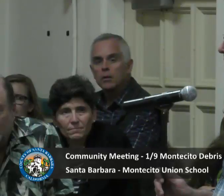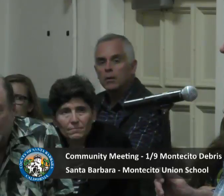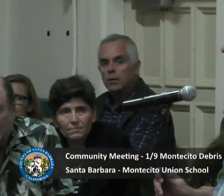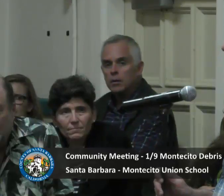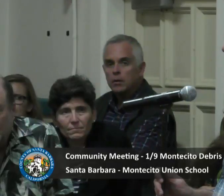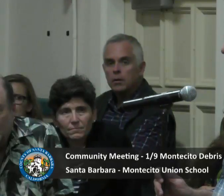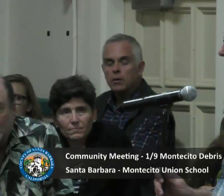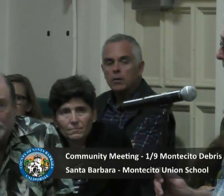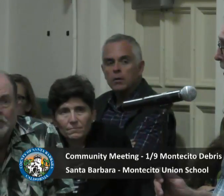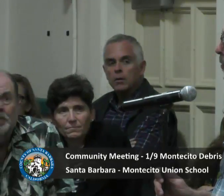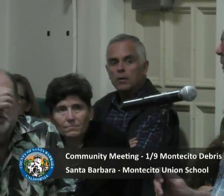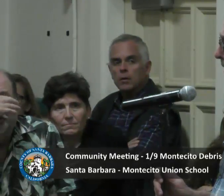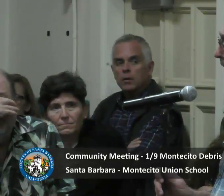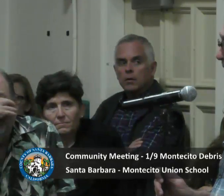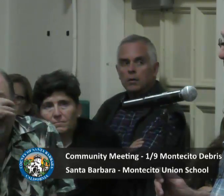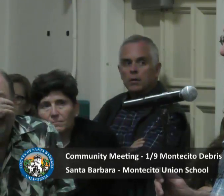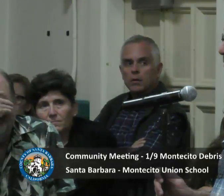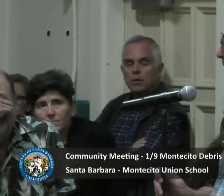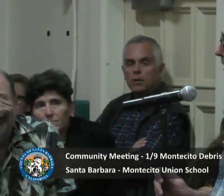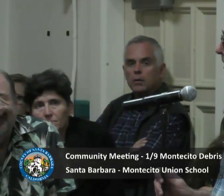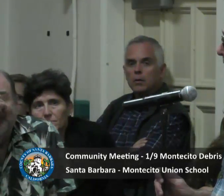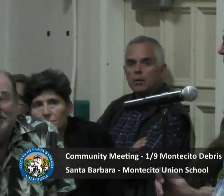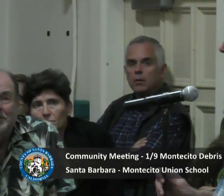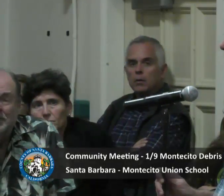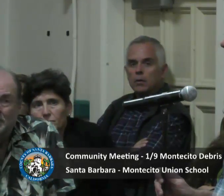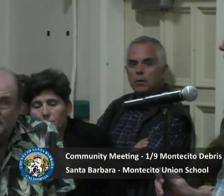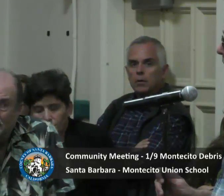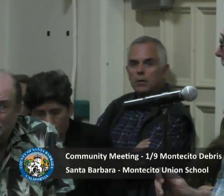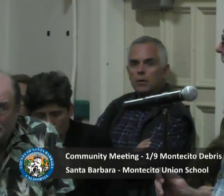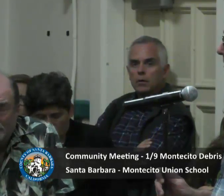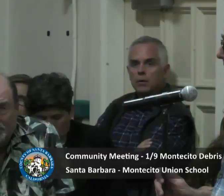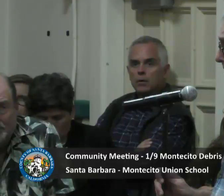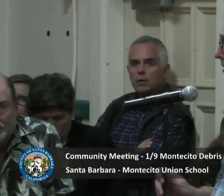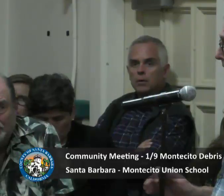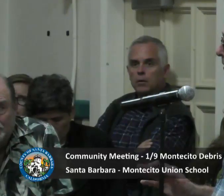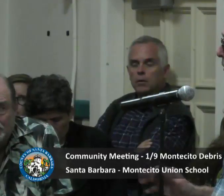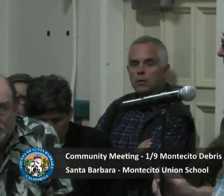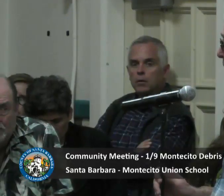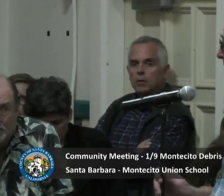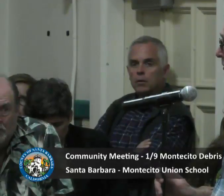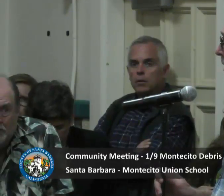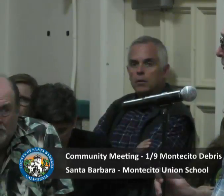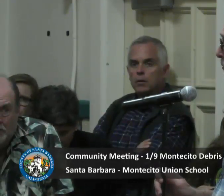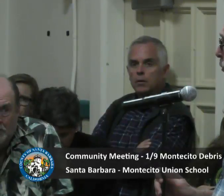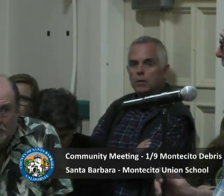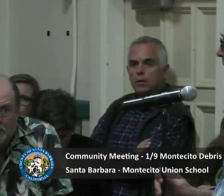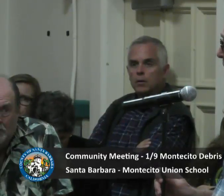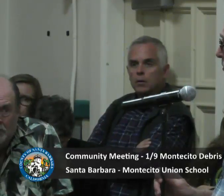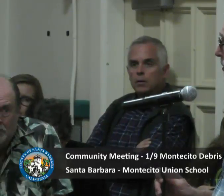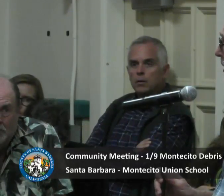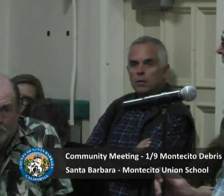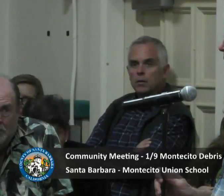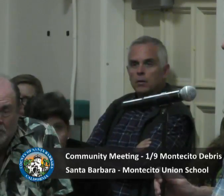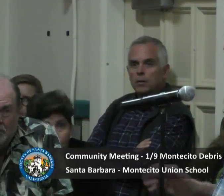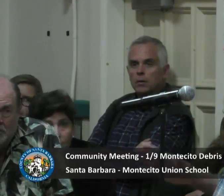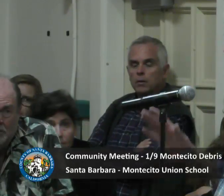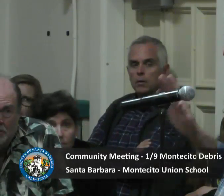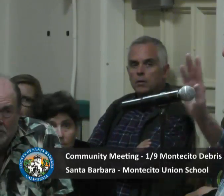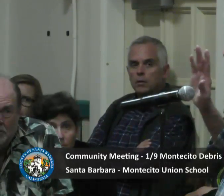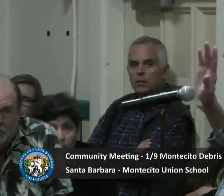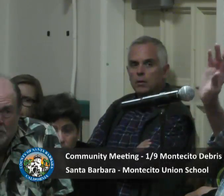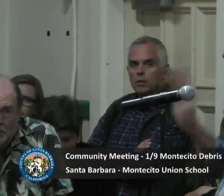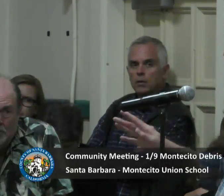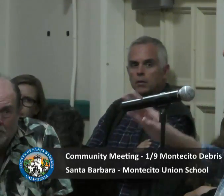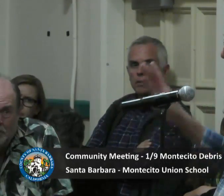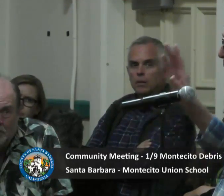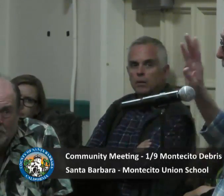companies are going to be playing games. I'm sorry to tell you. I know that because I've done it for 40 years. They'll play